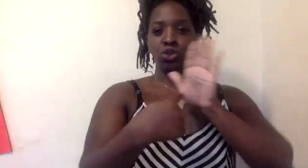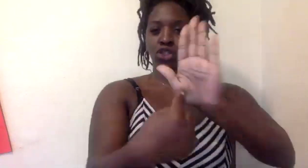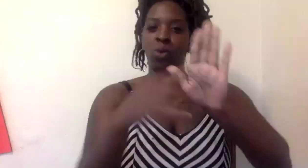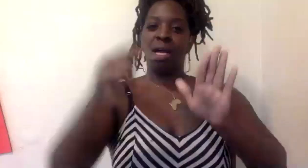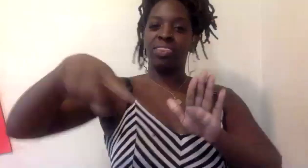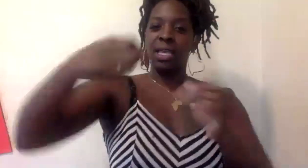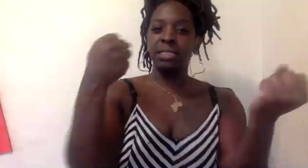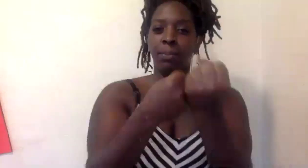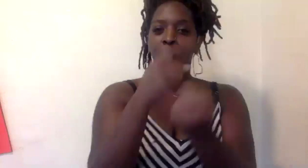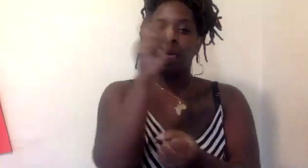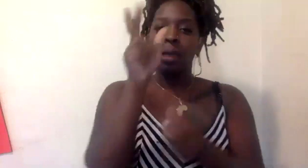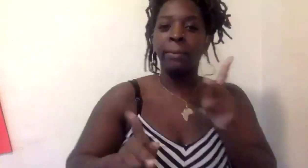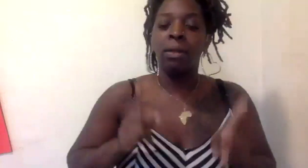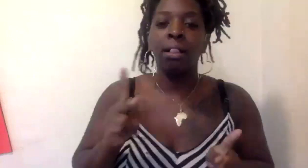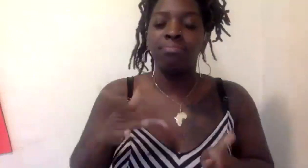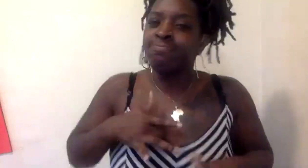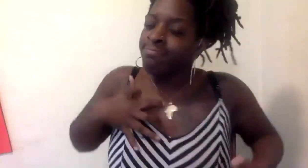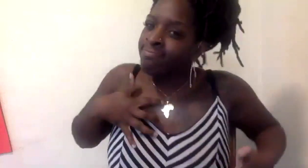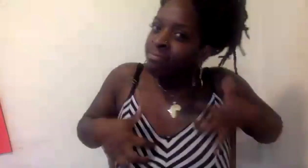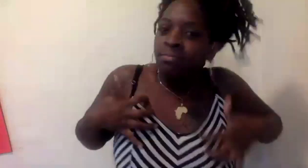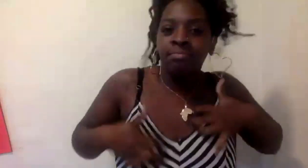I was told that I was hired to show that they support